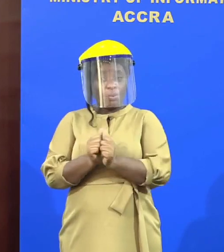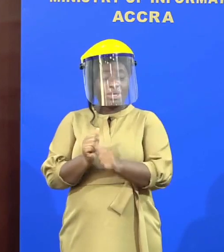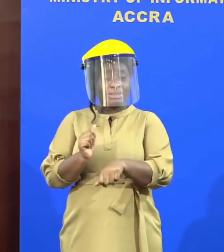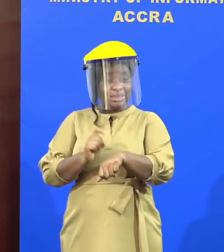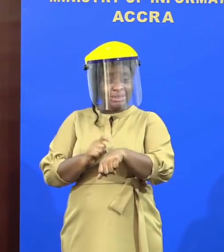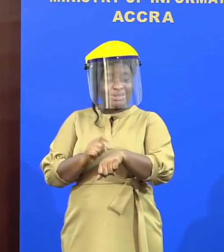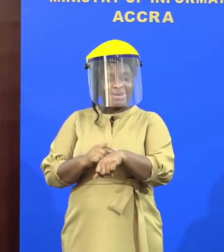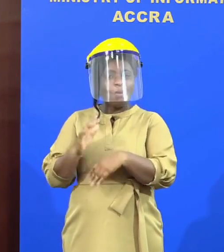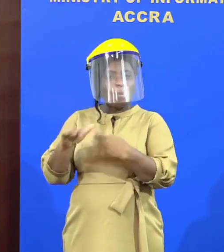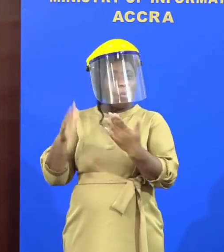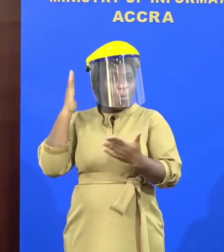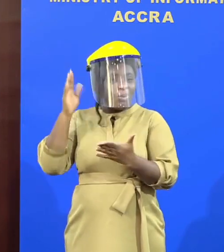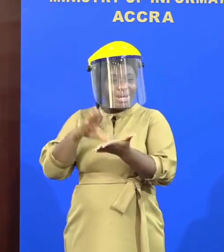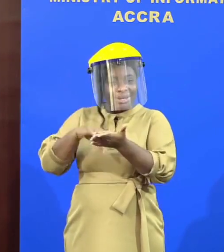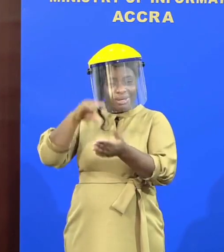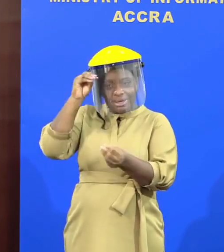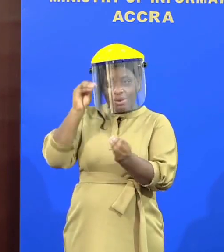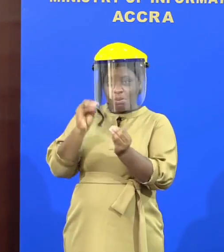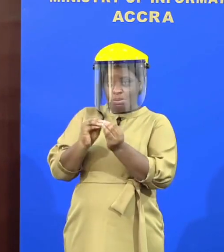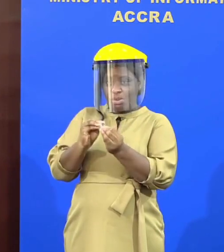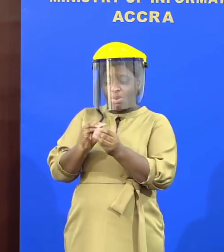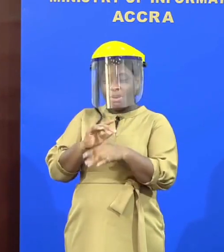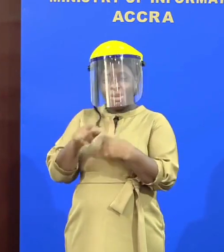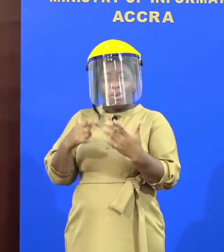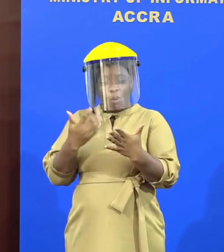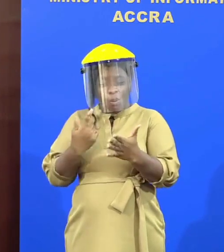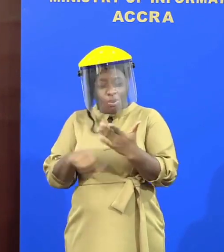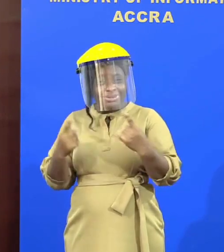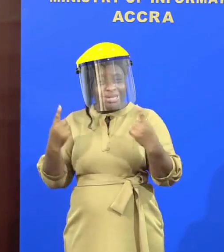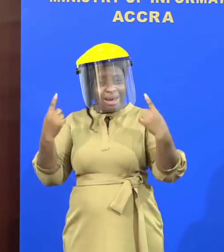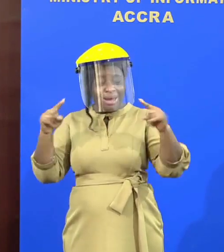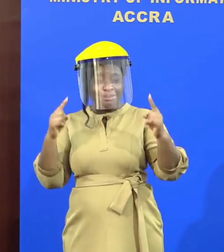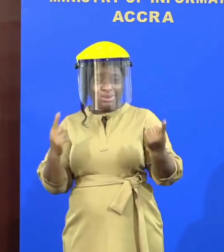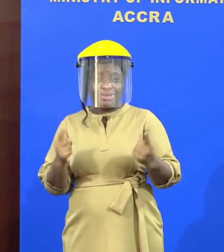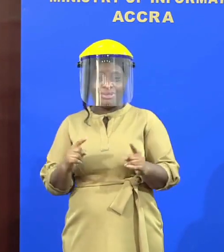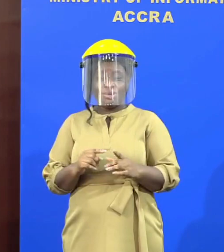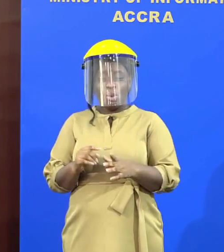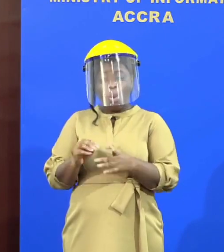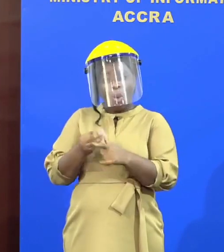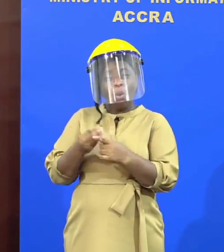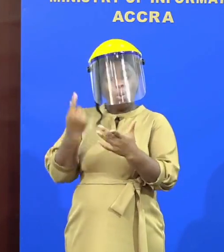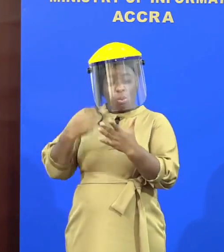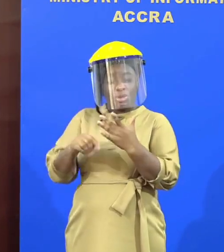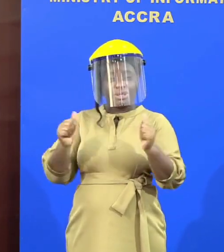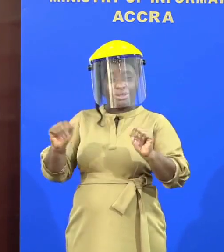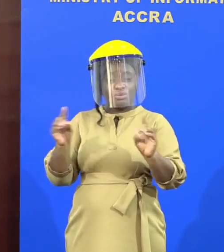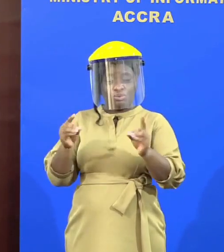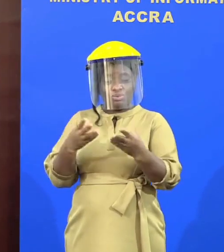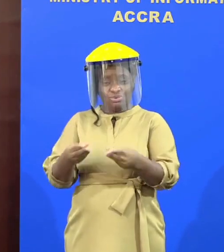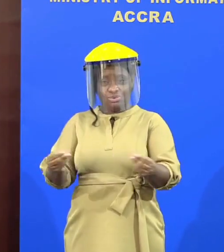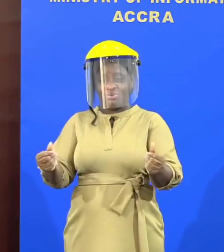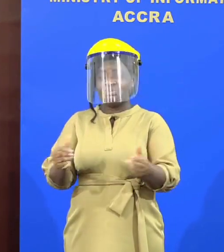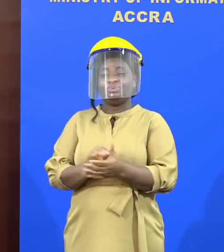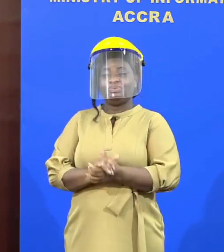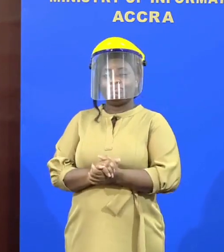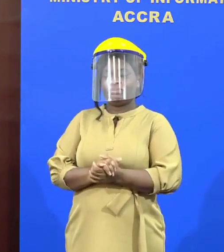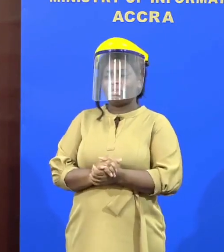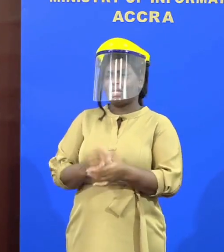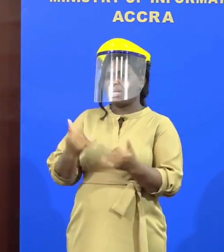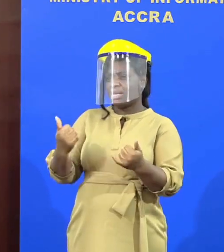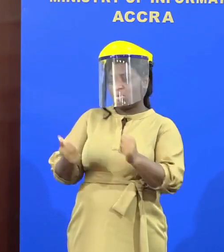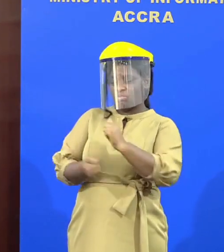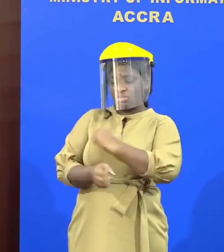more about the consequences or the sequelae that it leads to. And to say it in Chi,